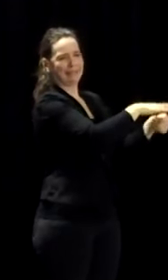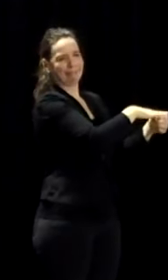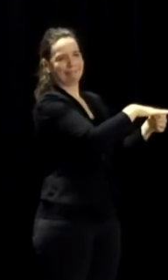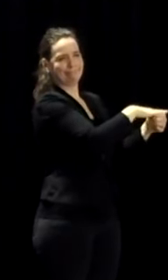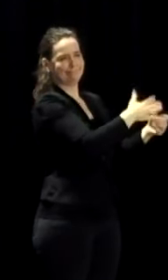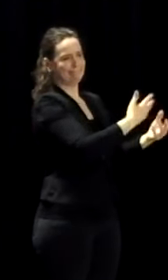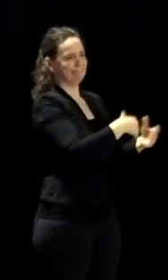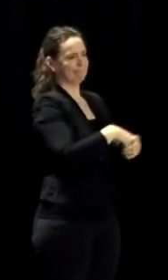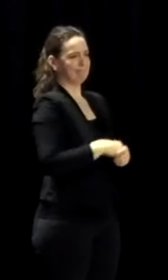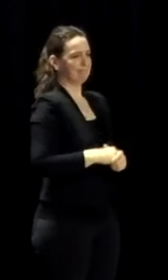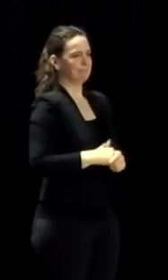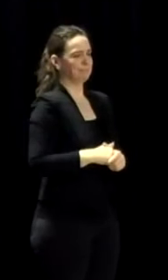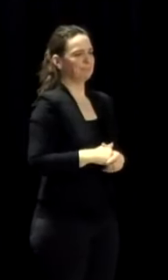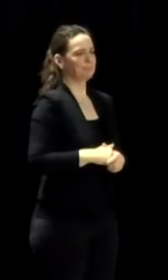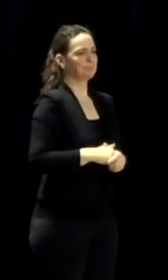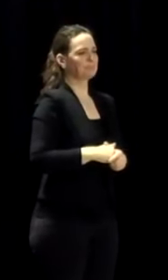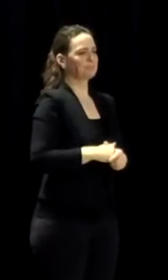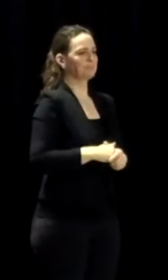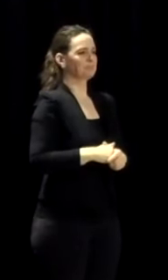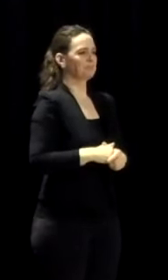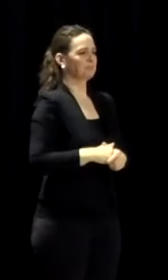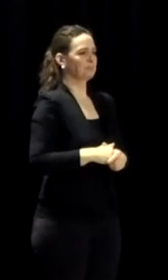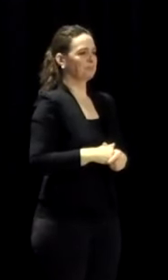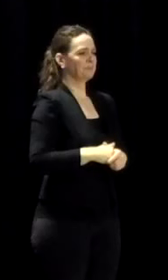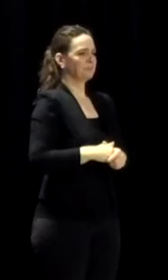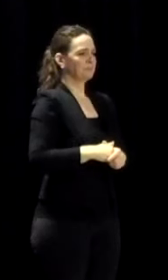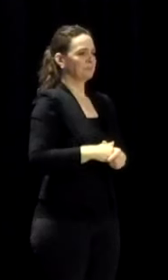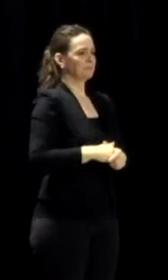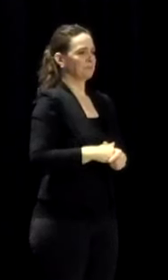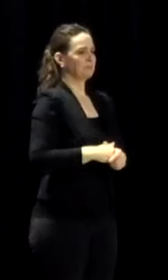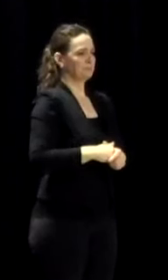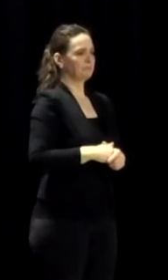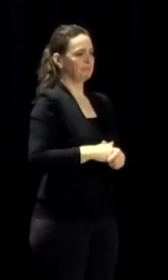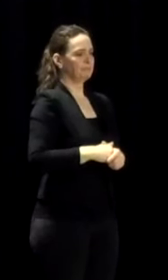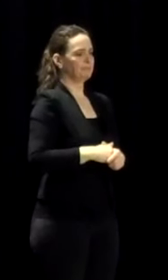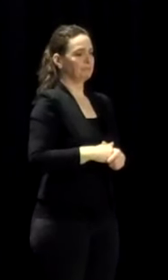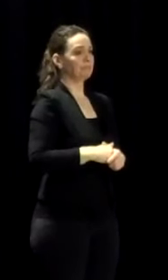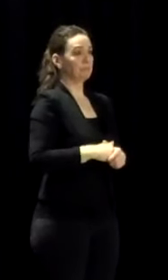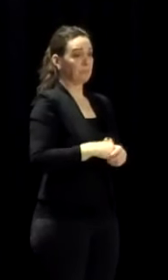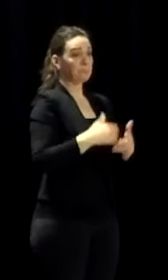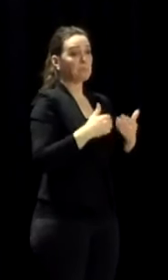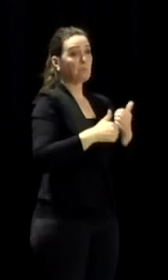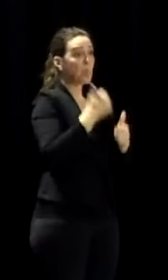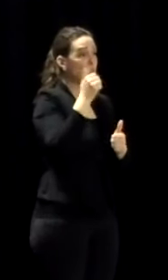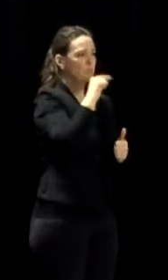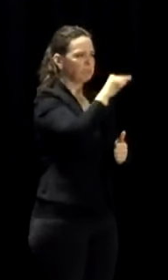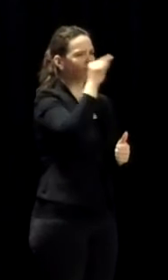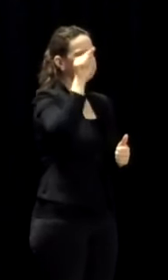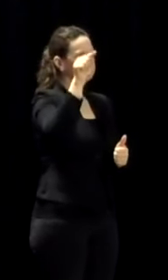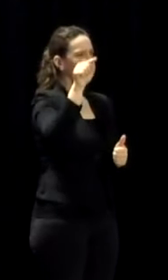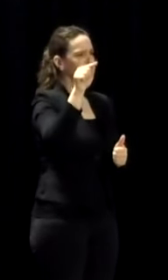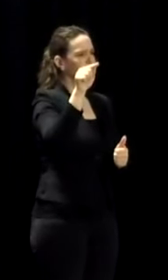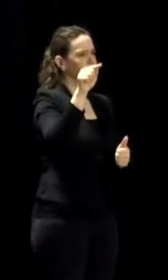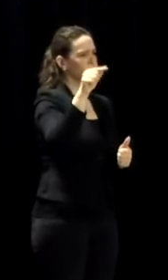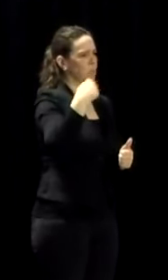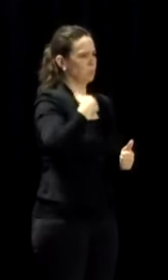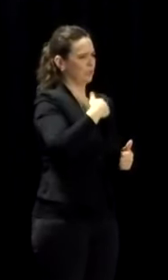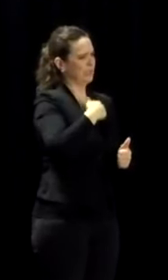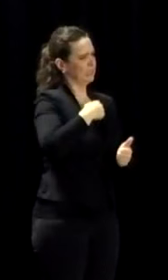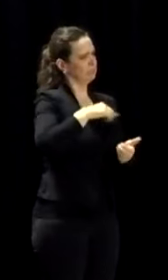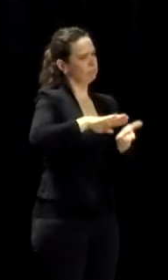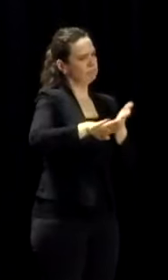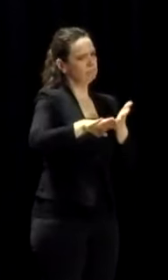go and make our case for exemptions if we think it's in the public's good. But the Dome project has to go forward with that roof